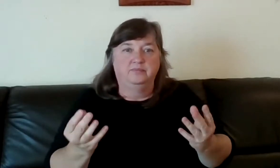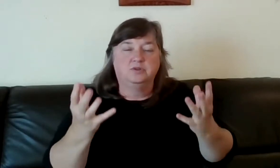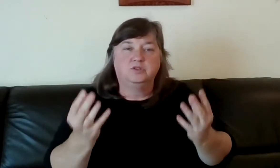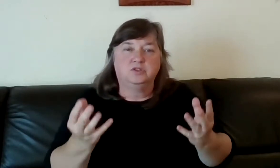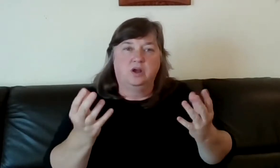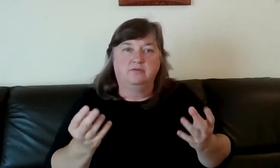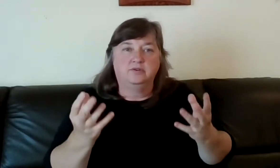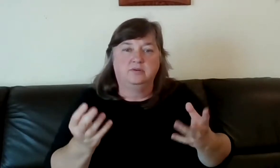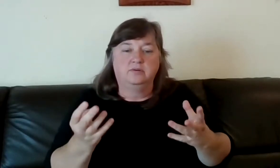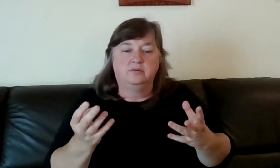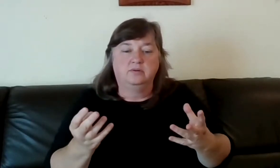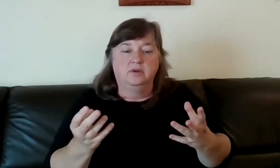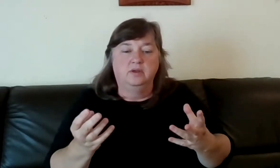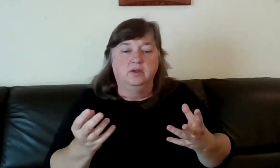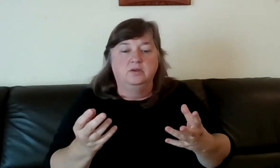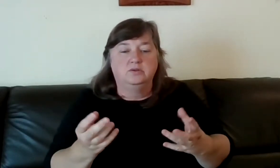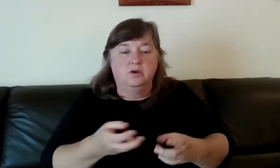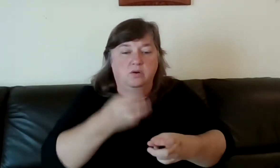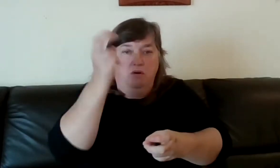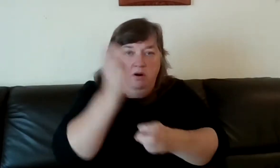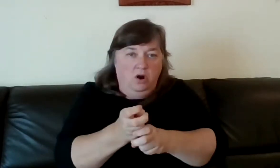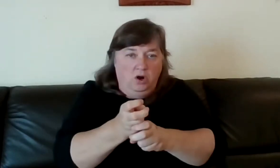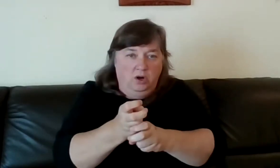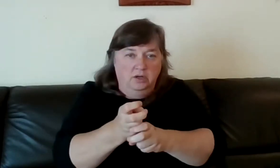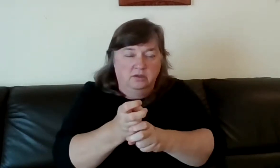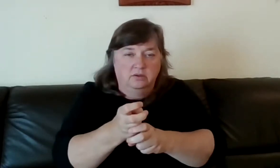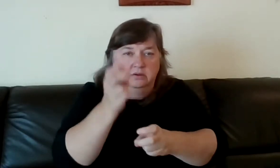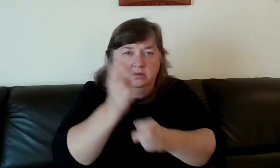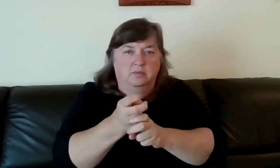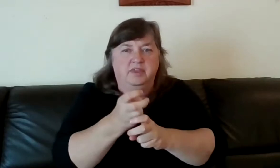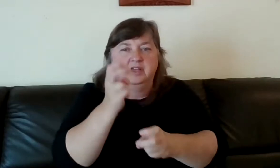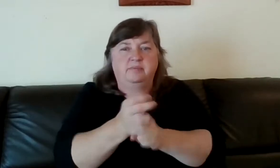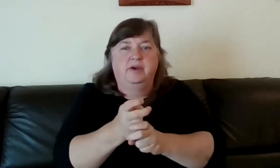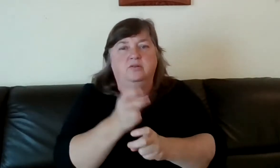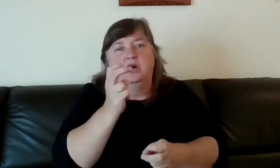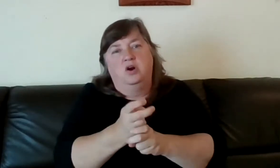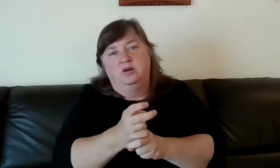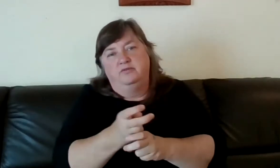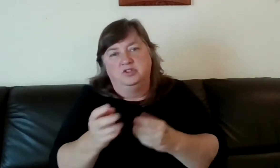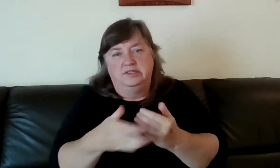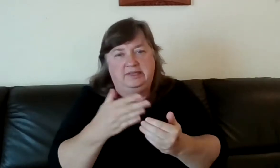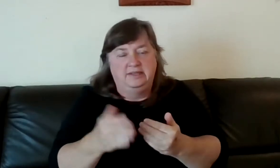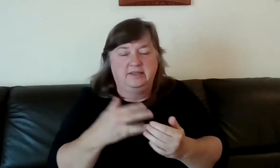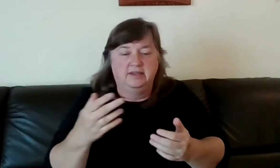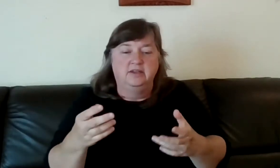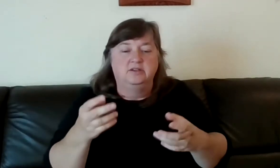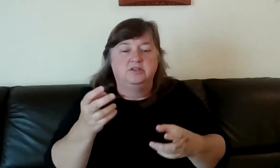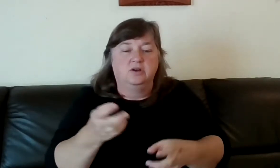So it's just soft. So hard, I'm thinking about hard versus easy.